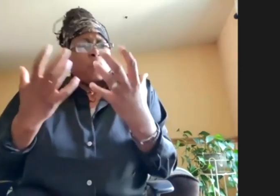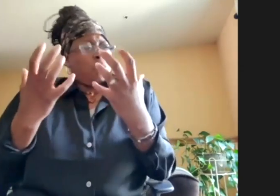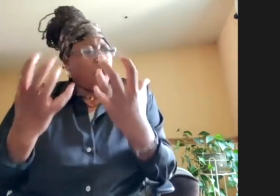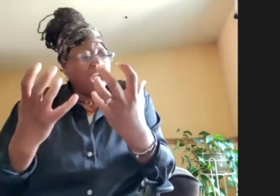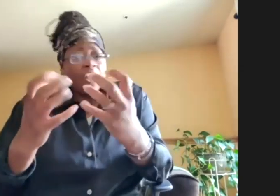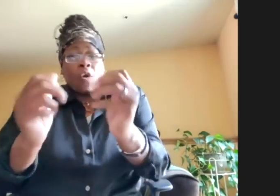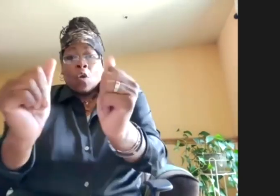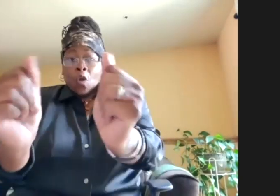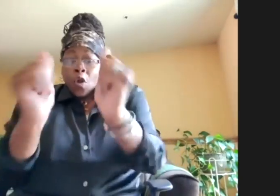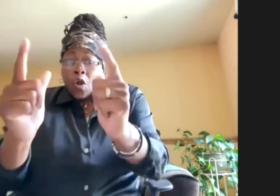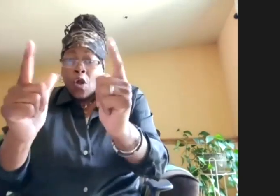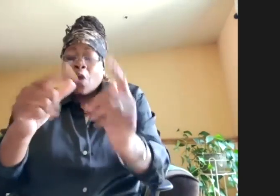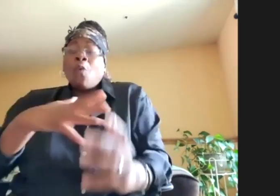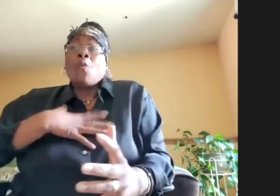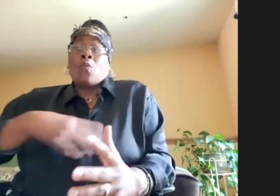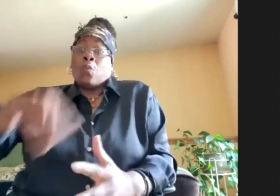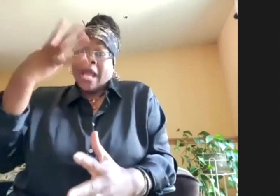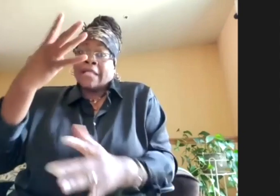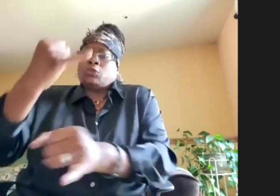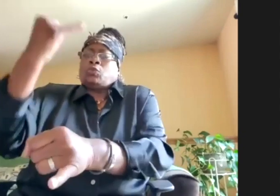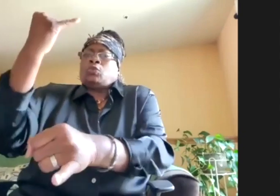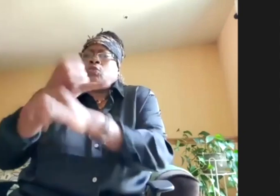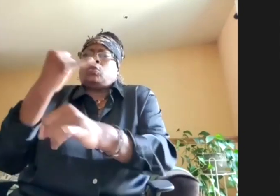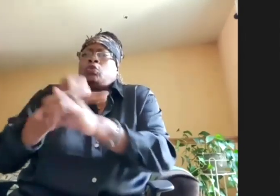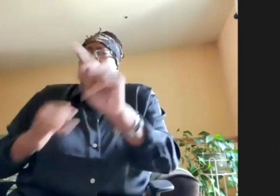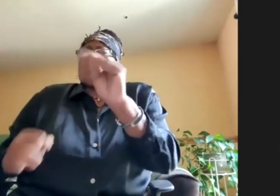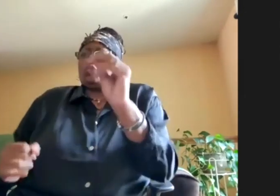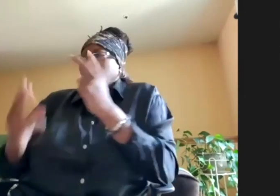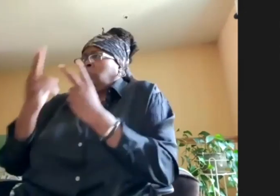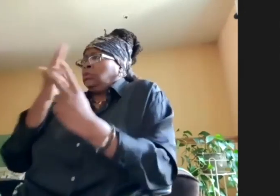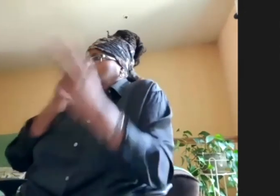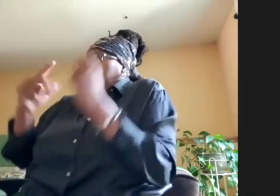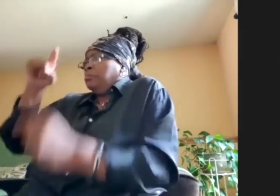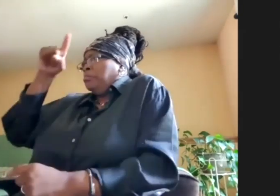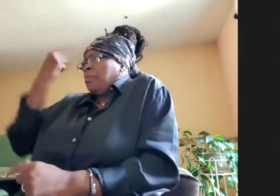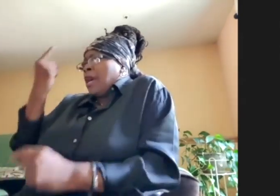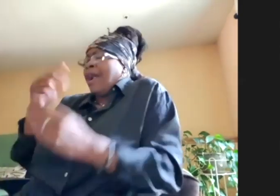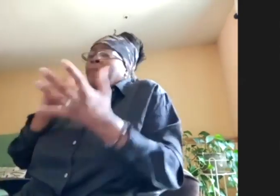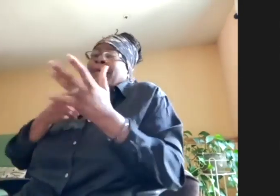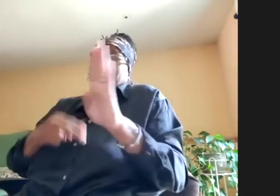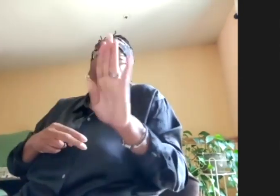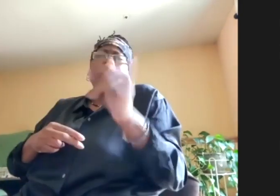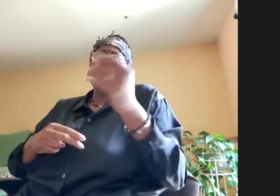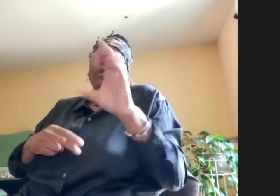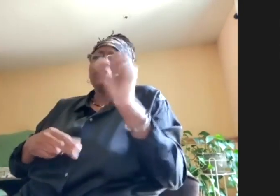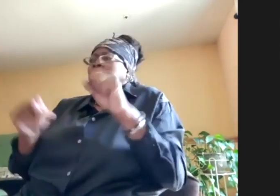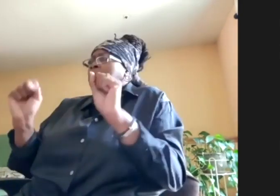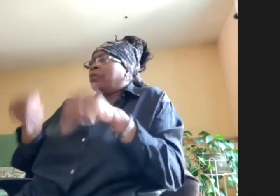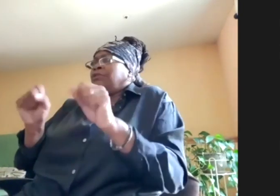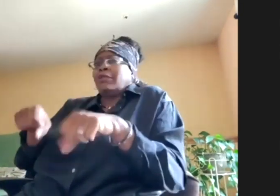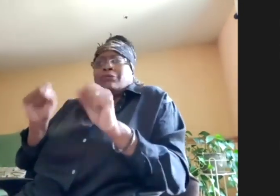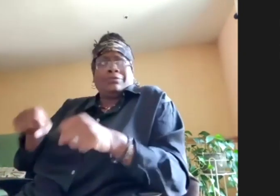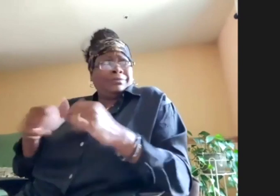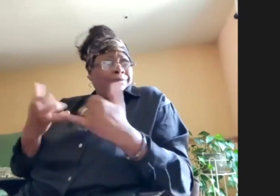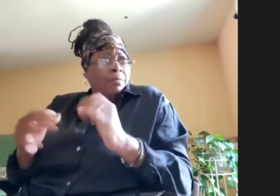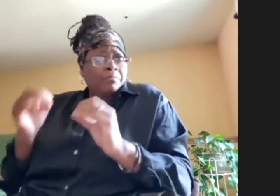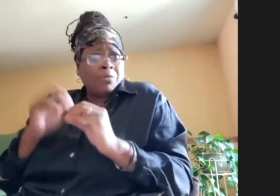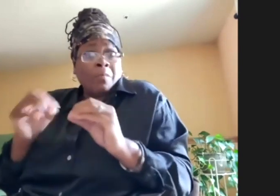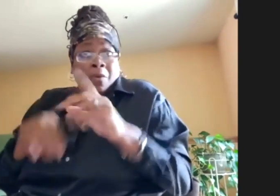is one thing that I definitely want all white schools for the deaf to remember if they have these Black